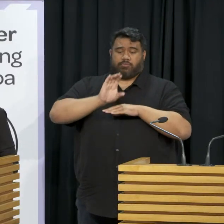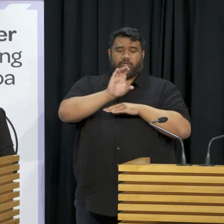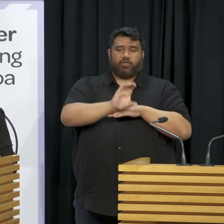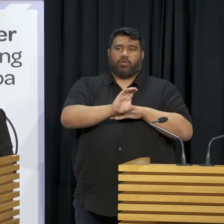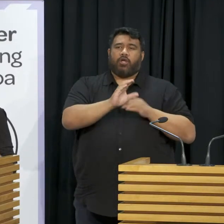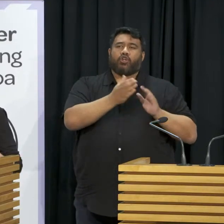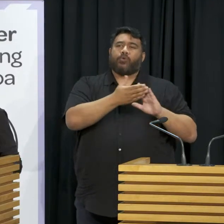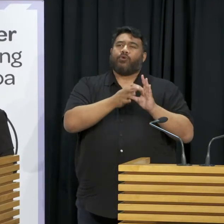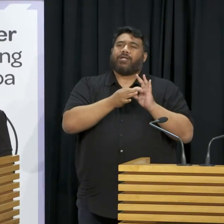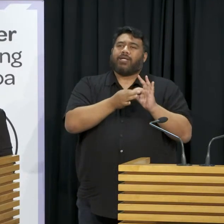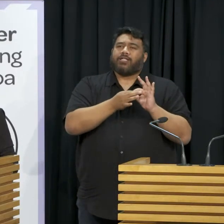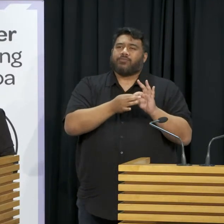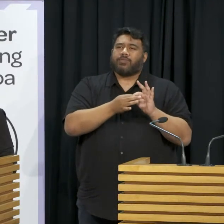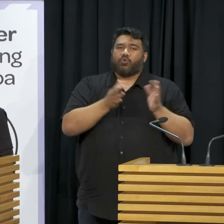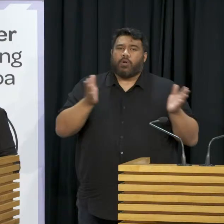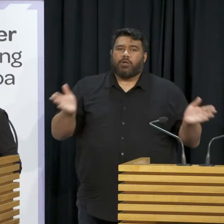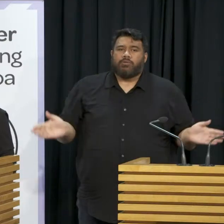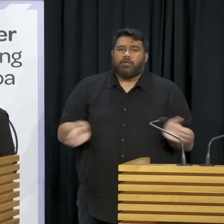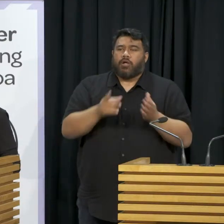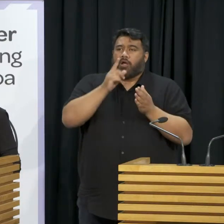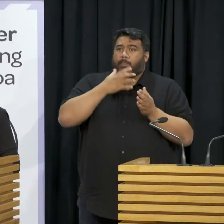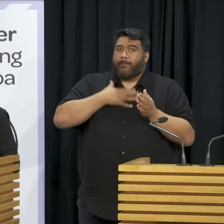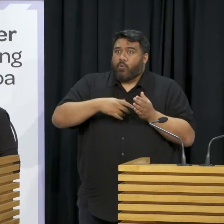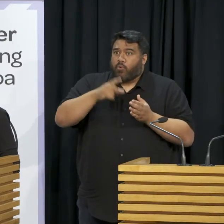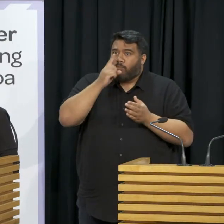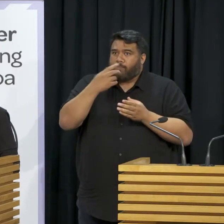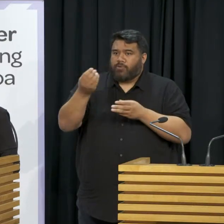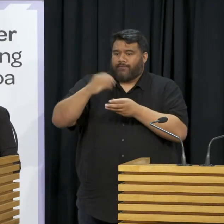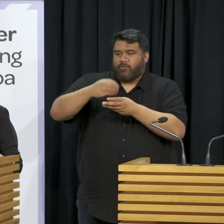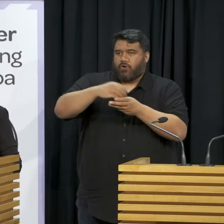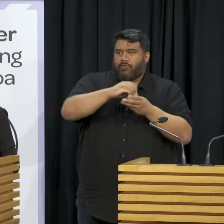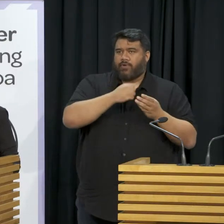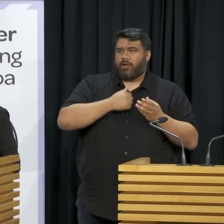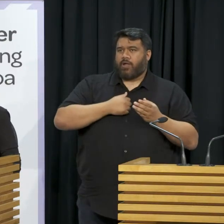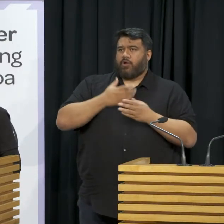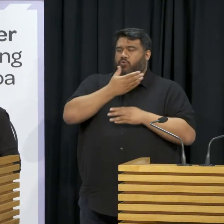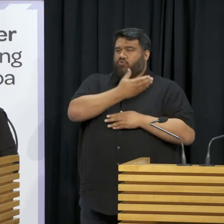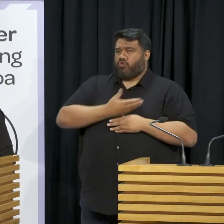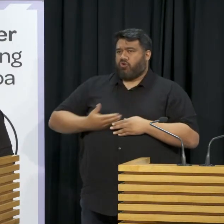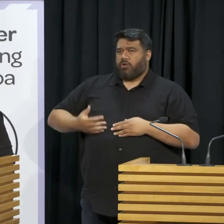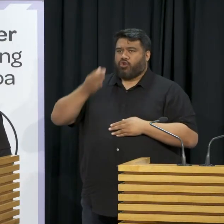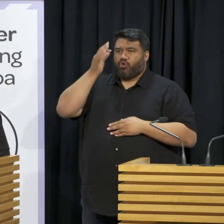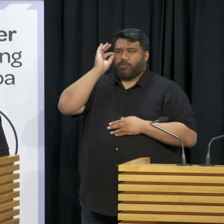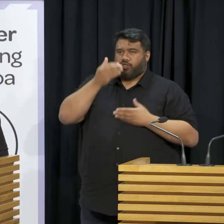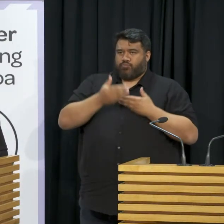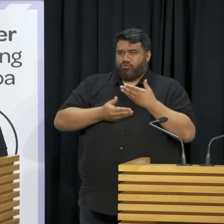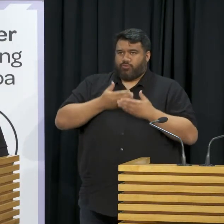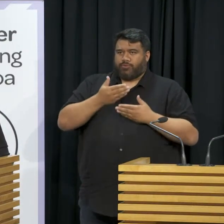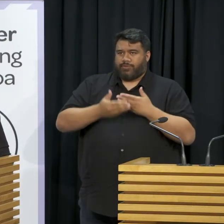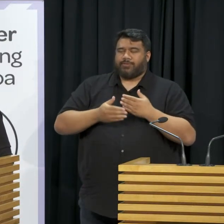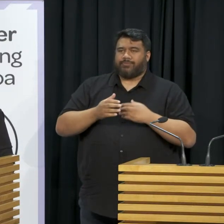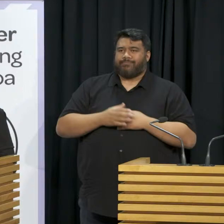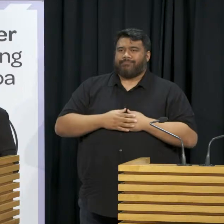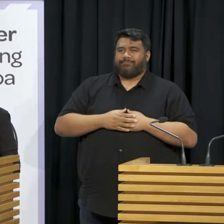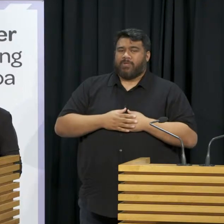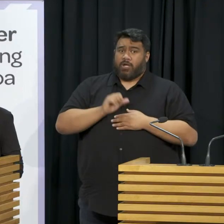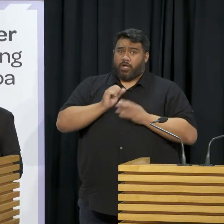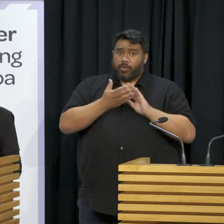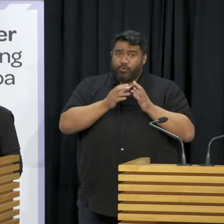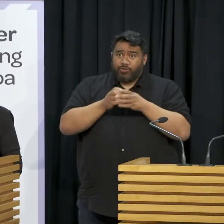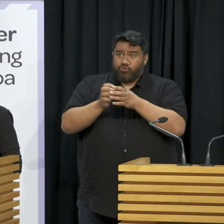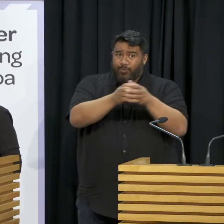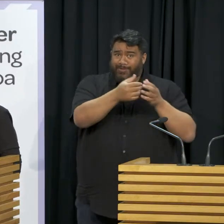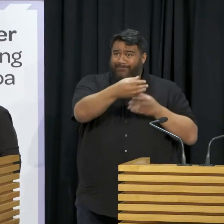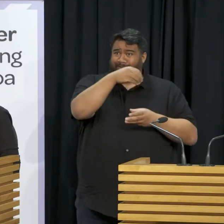to help more people engage with the work that we'll be doing on the Royal Commission. Most community representative groups involved in the Royal Commission engagement